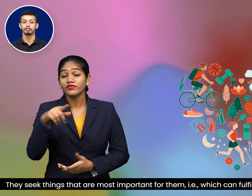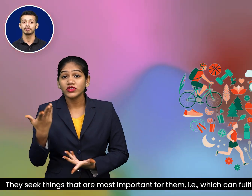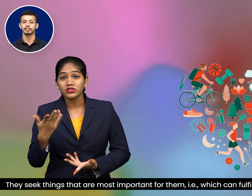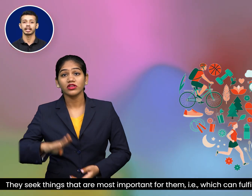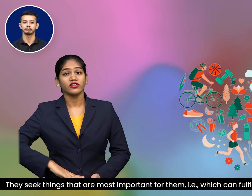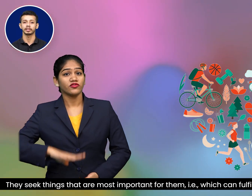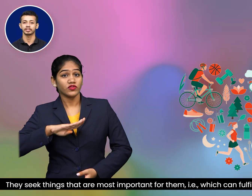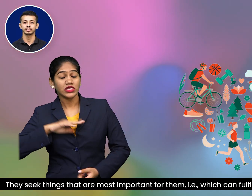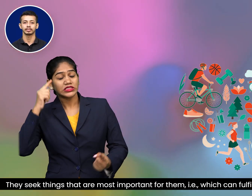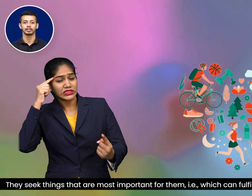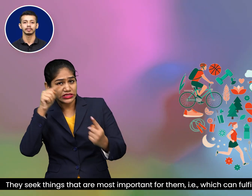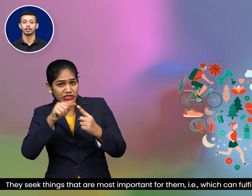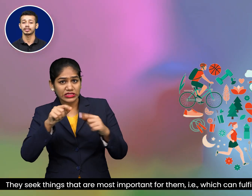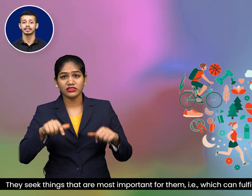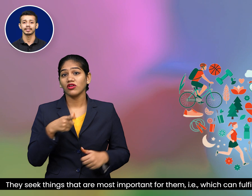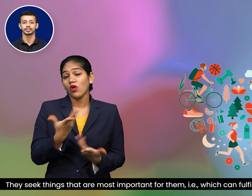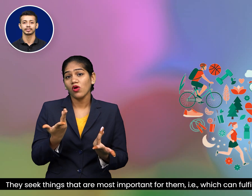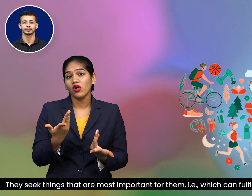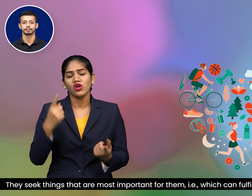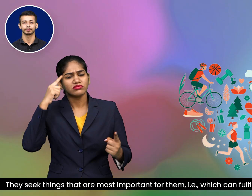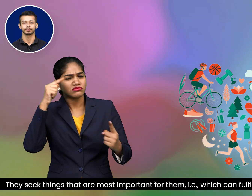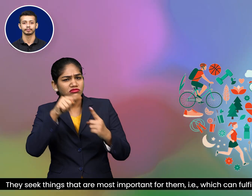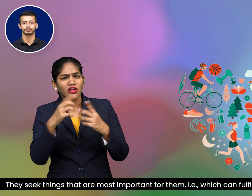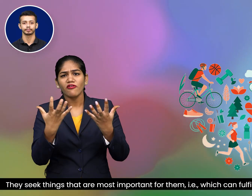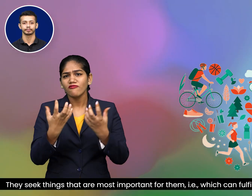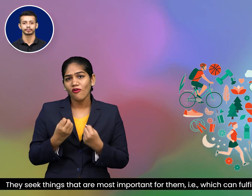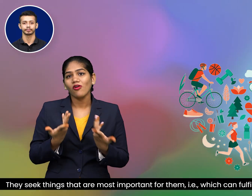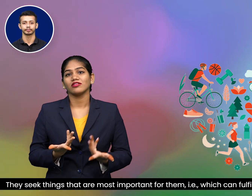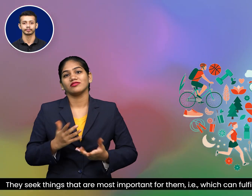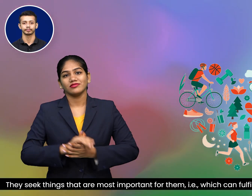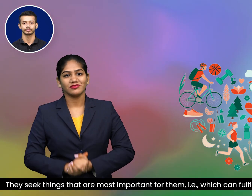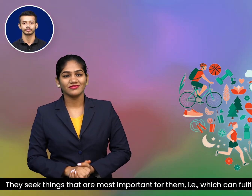can fulfill their aspirations or desires.